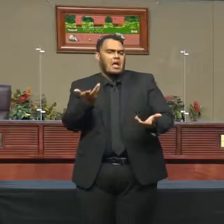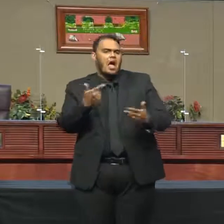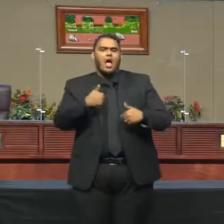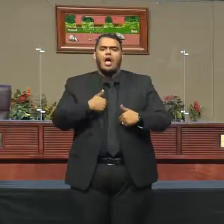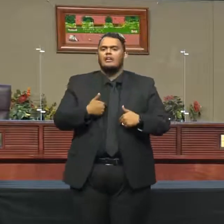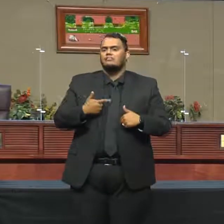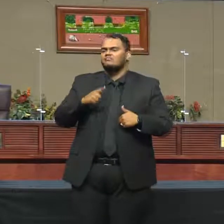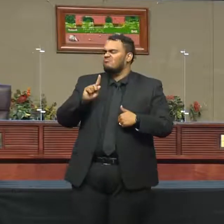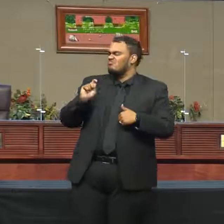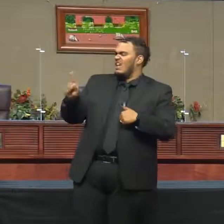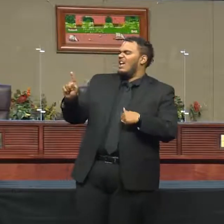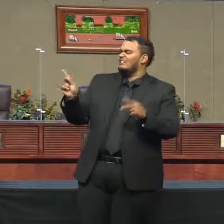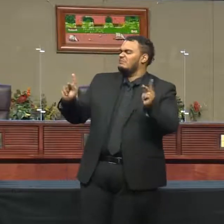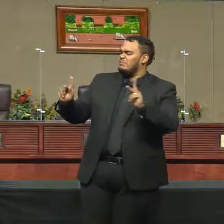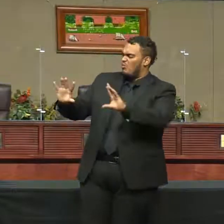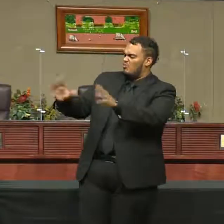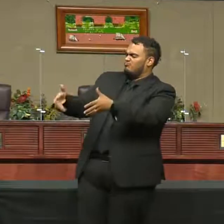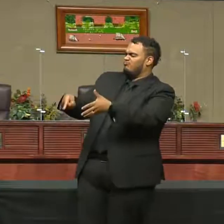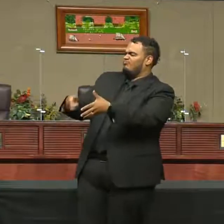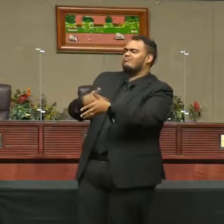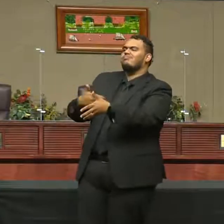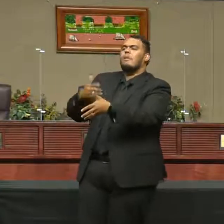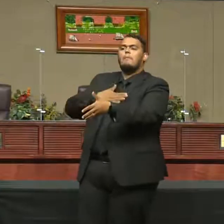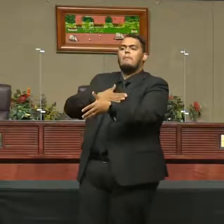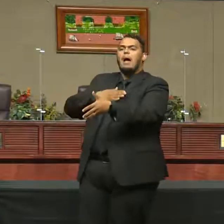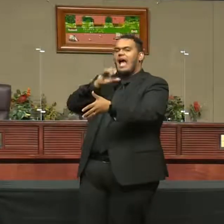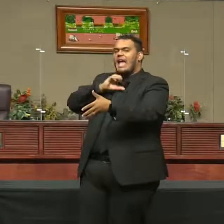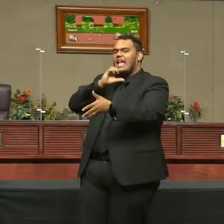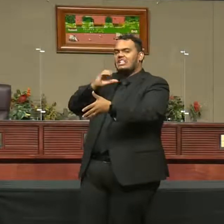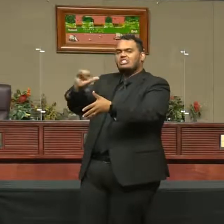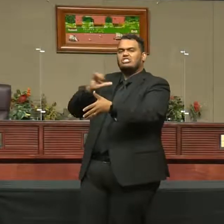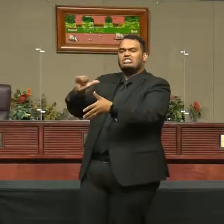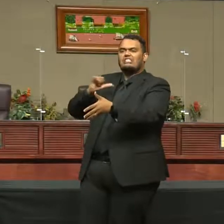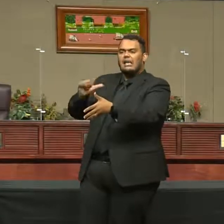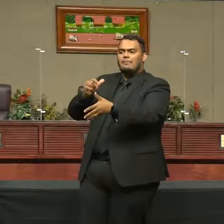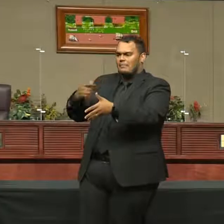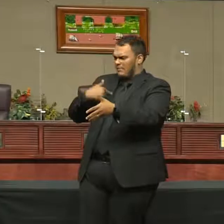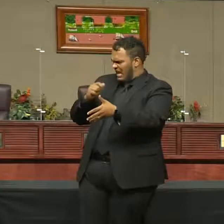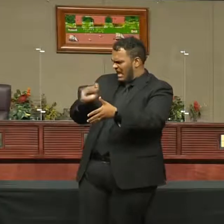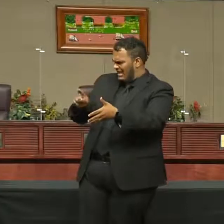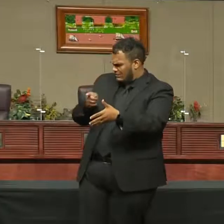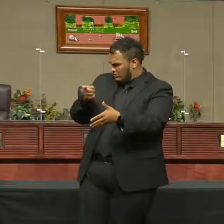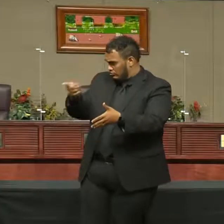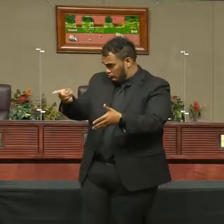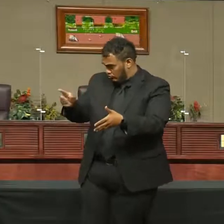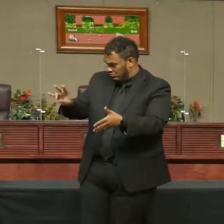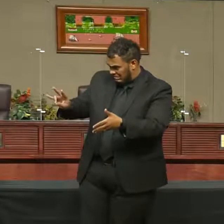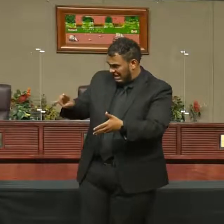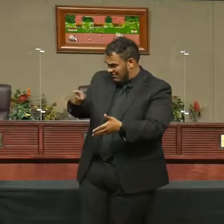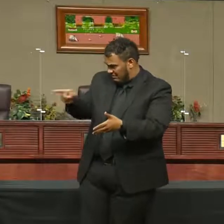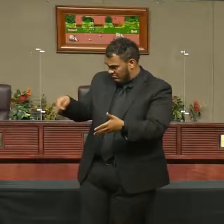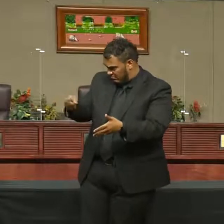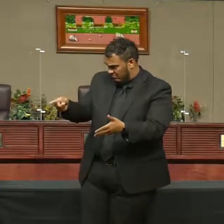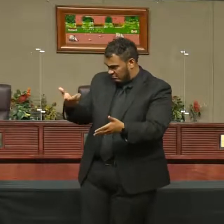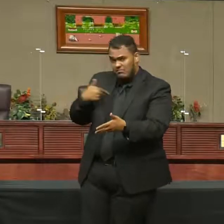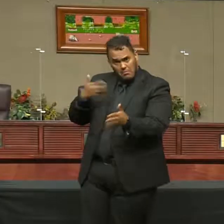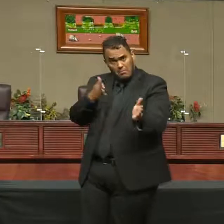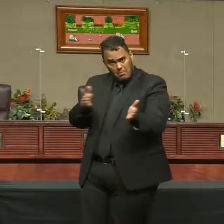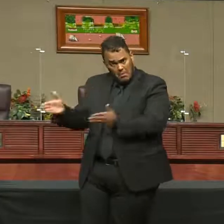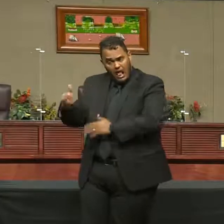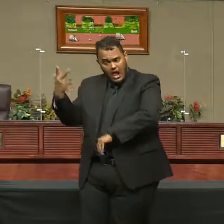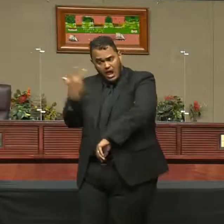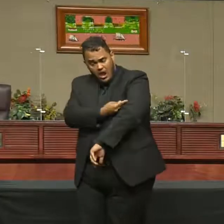if they planned on getting the vaccine. All 7 of them adamantly said no. What is your plan to try to reach